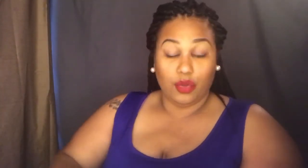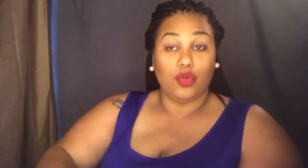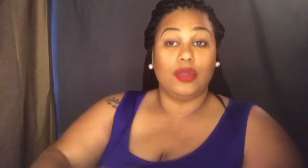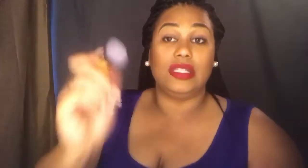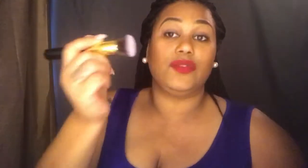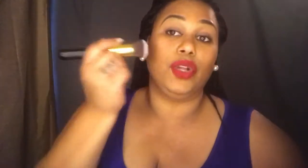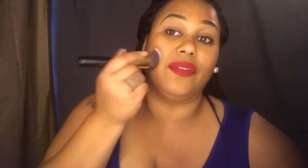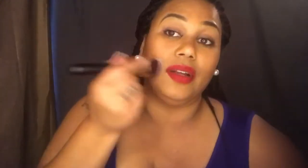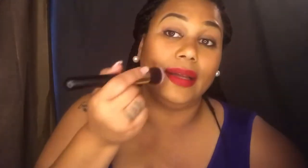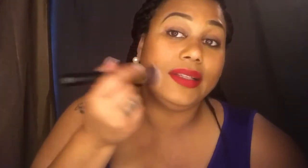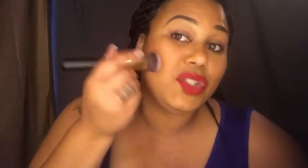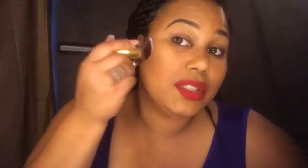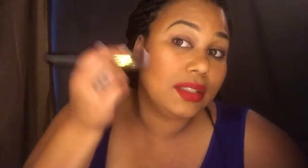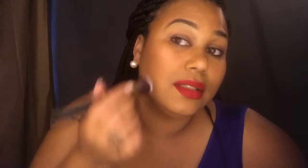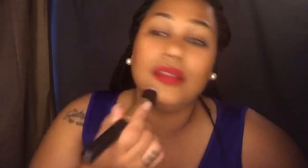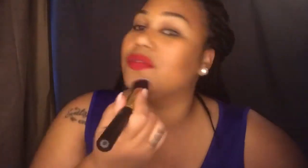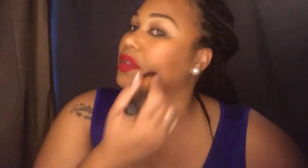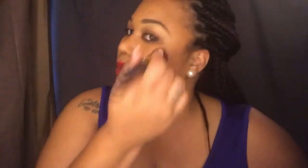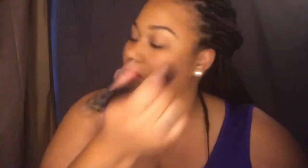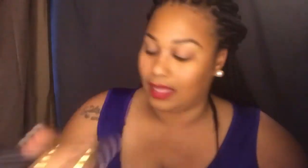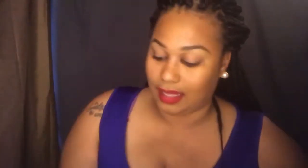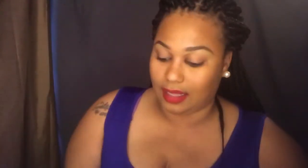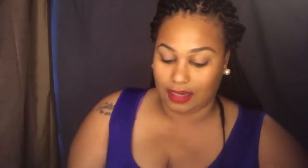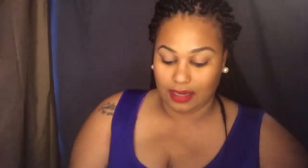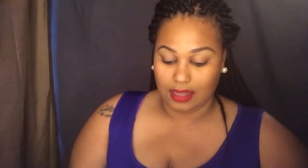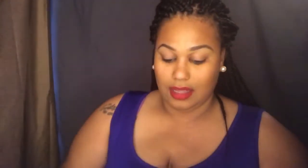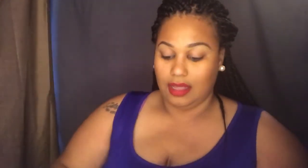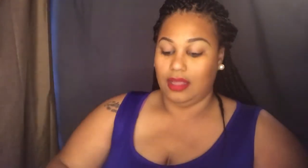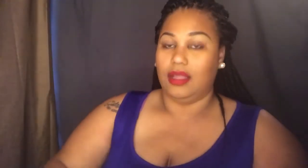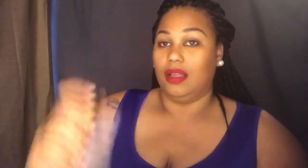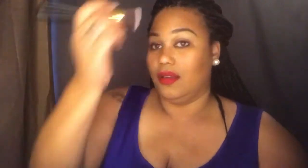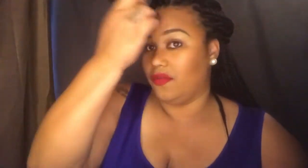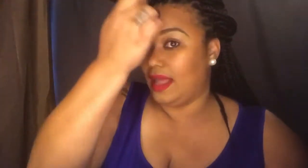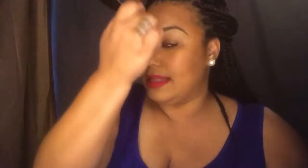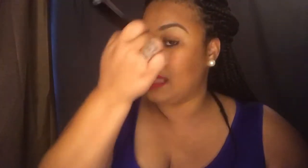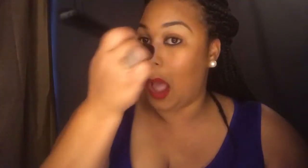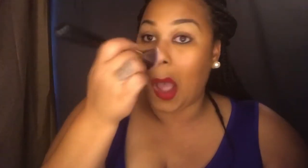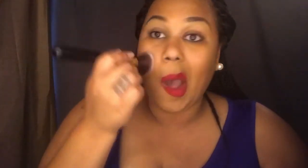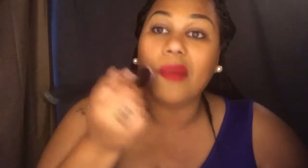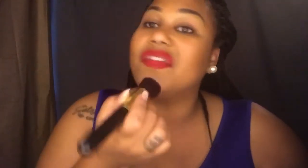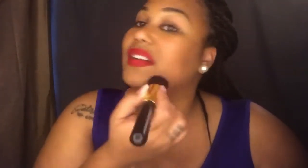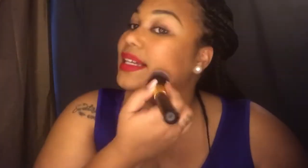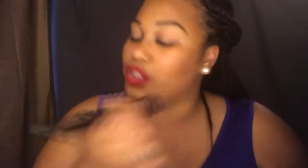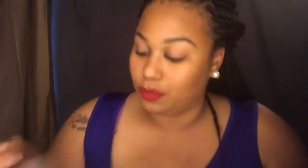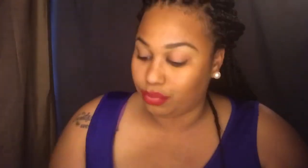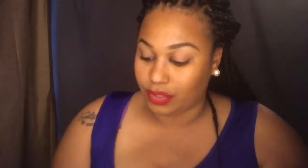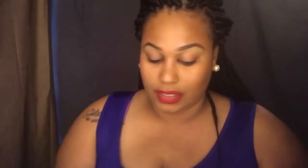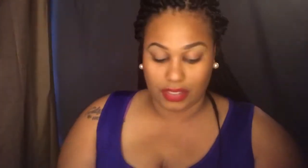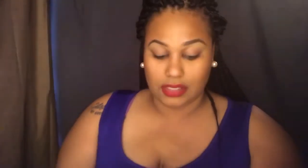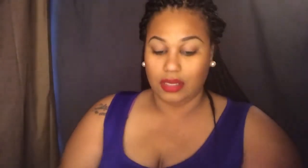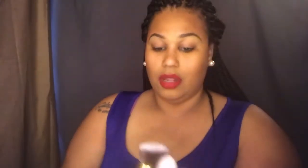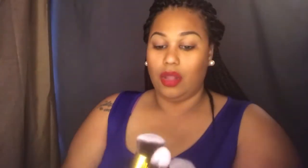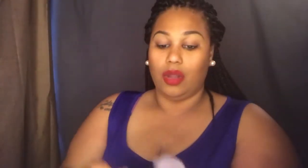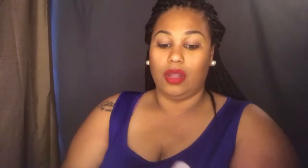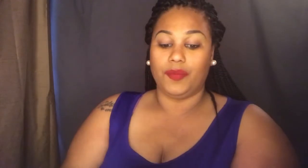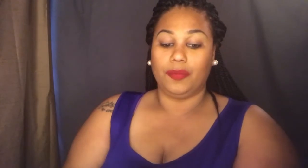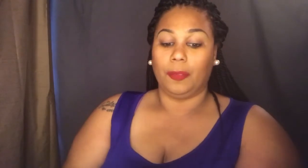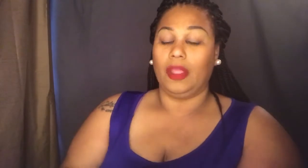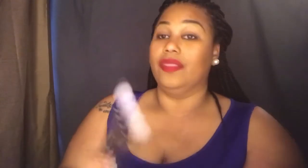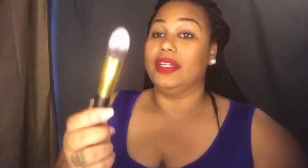use these for your foundation. You wanna do that. Flat top foundation brush. This